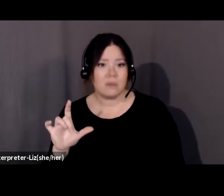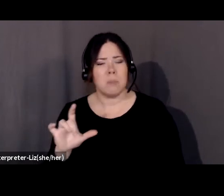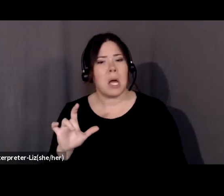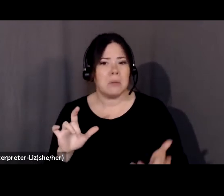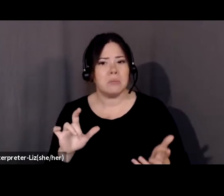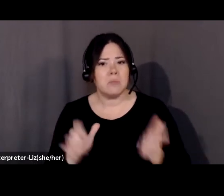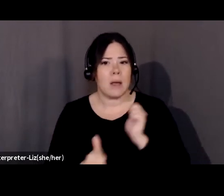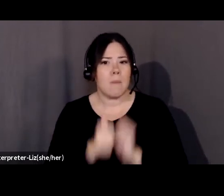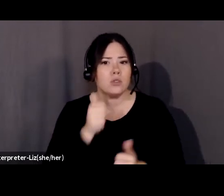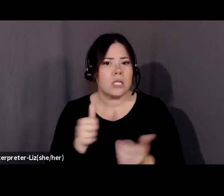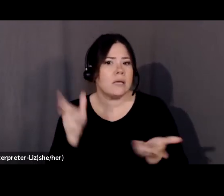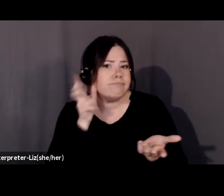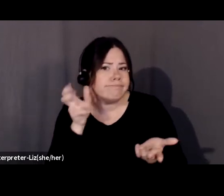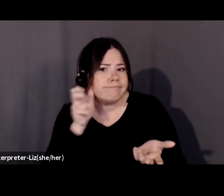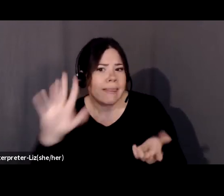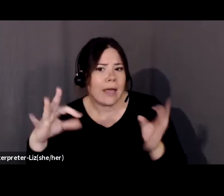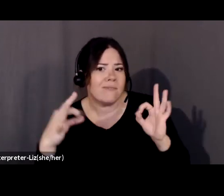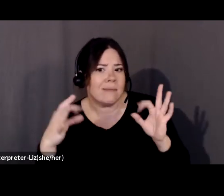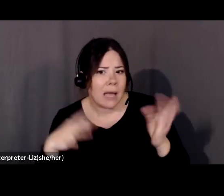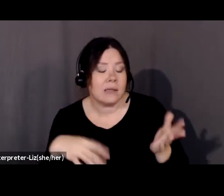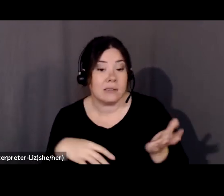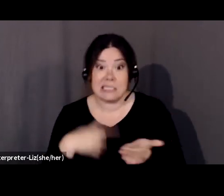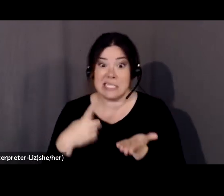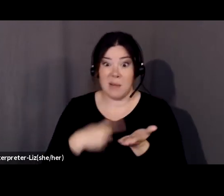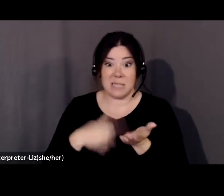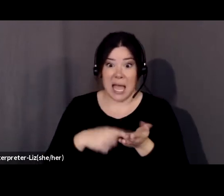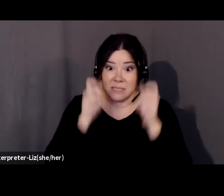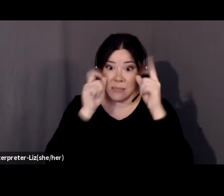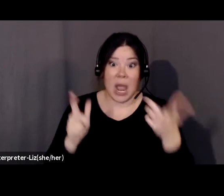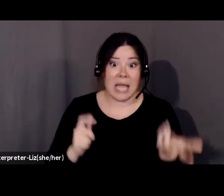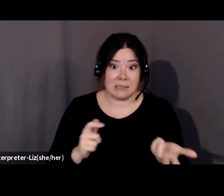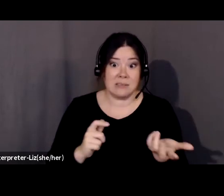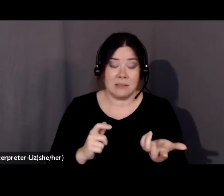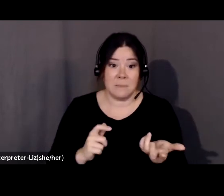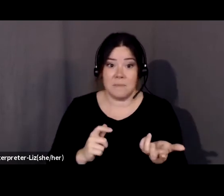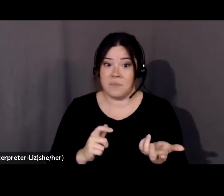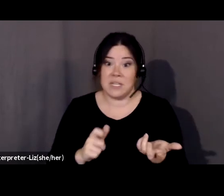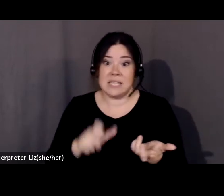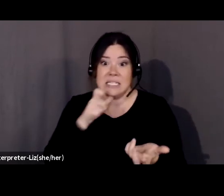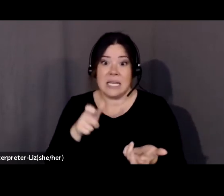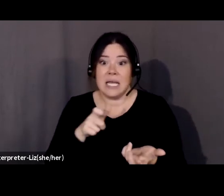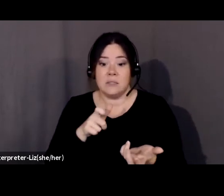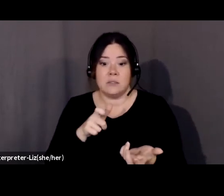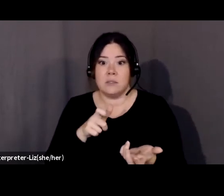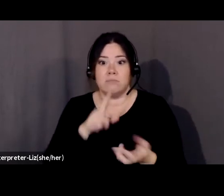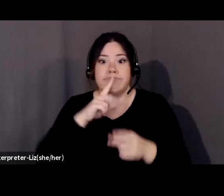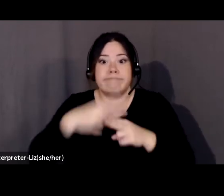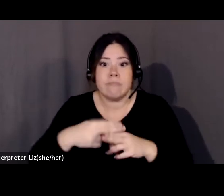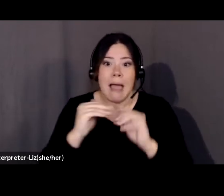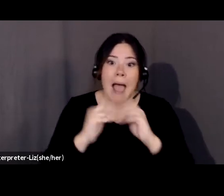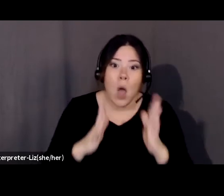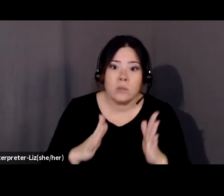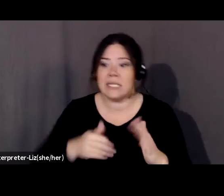at what they had to say. And sometimes we were surprised because it wasn't all about housing or transportation like we actually thought it might